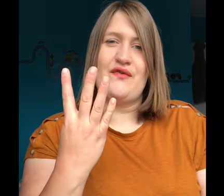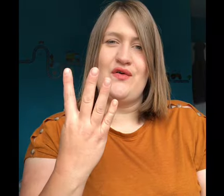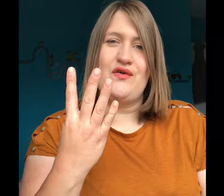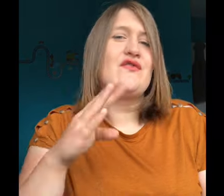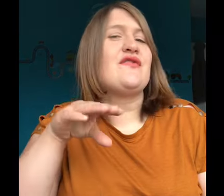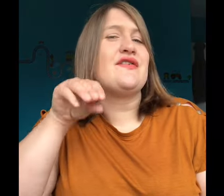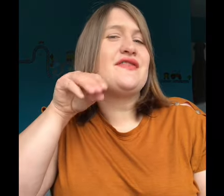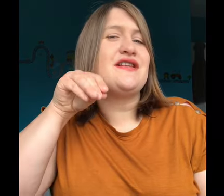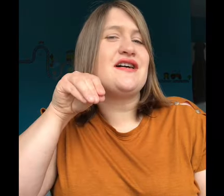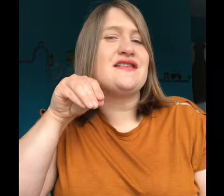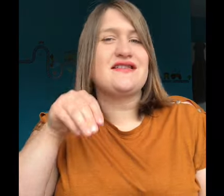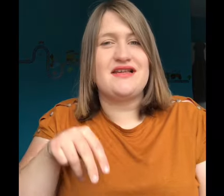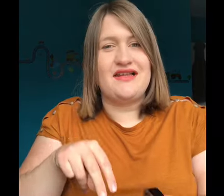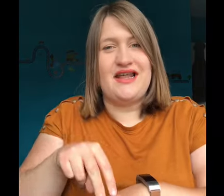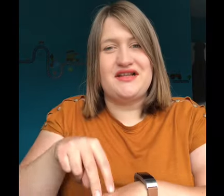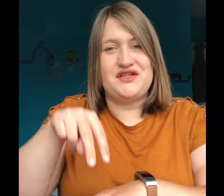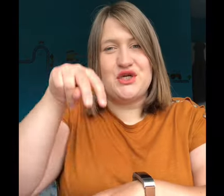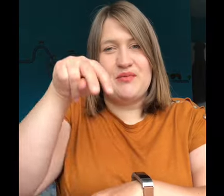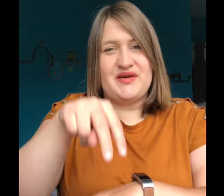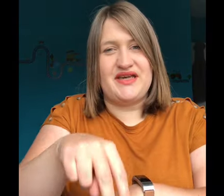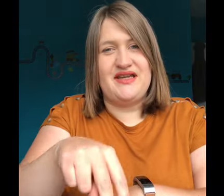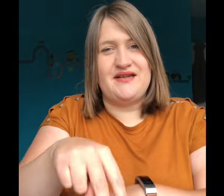Four fluffy ducks, let's jump in.